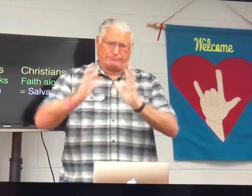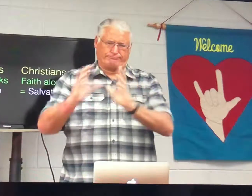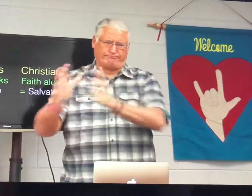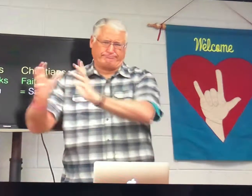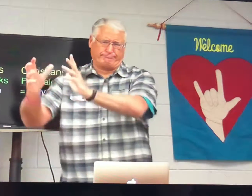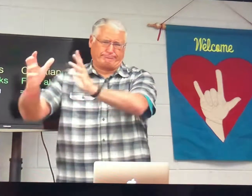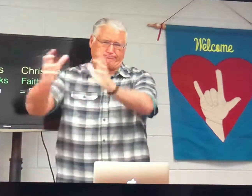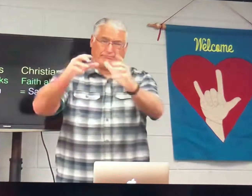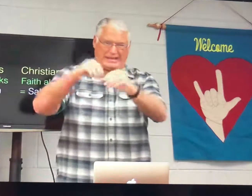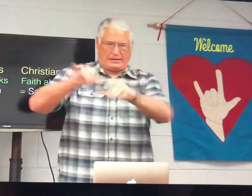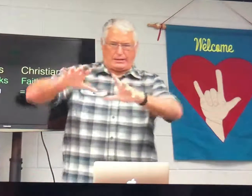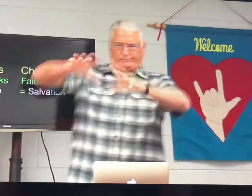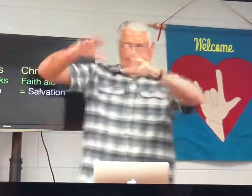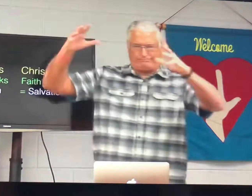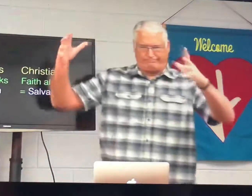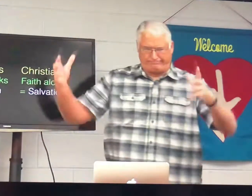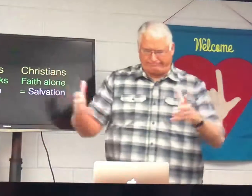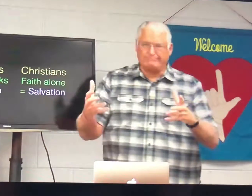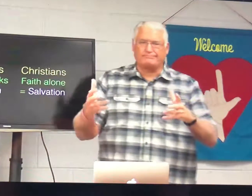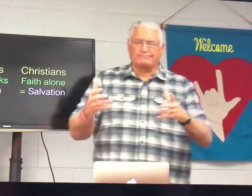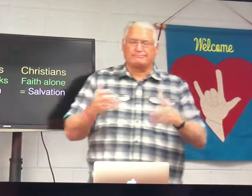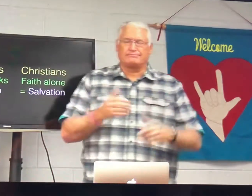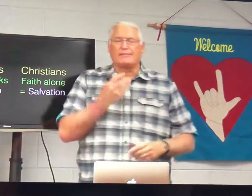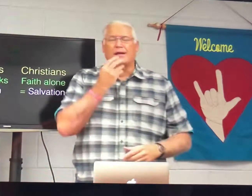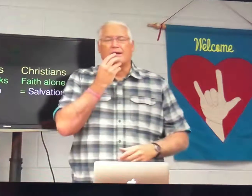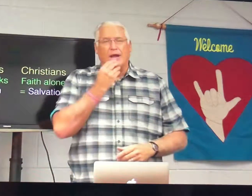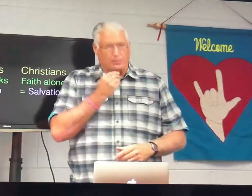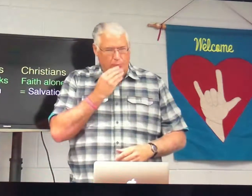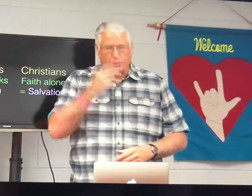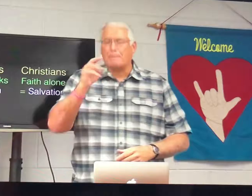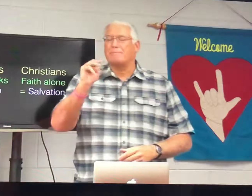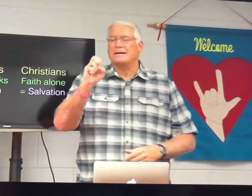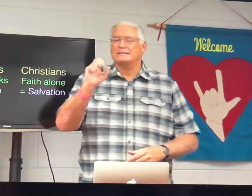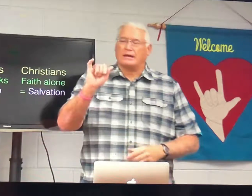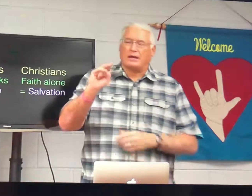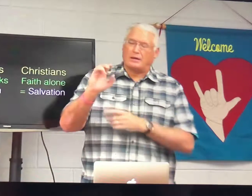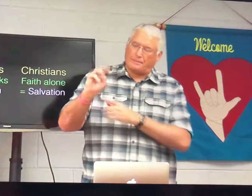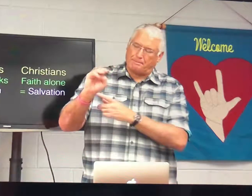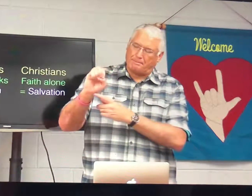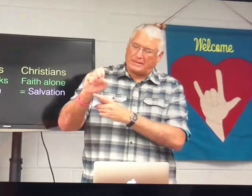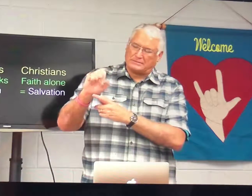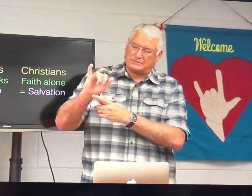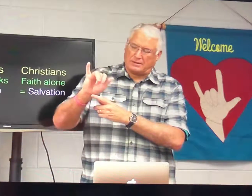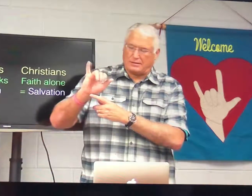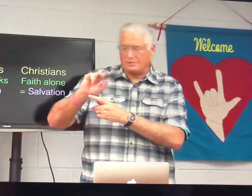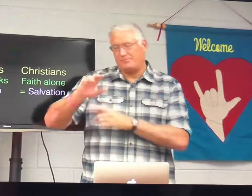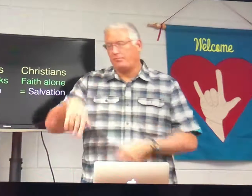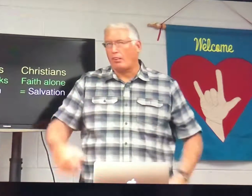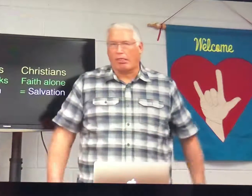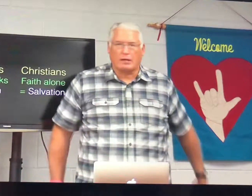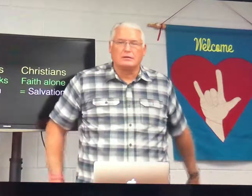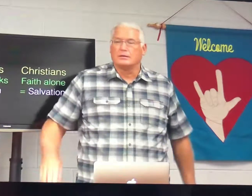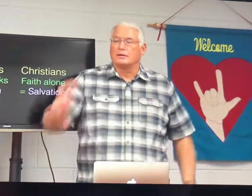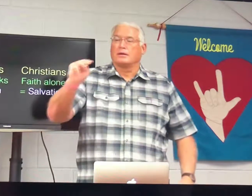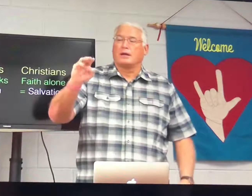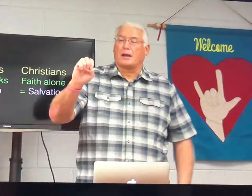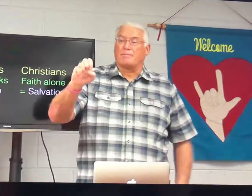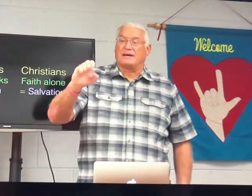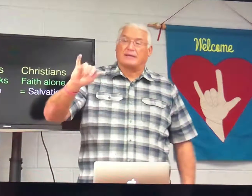and Mark Trumbo. Across the infield, third to first, Jace Peterson, Tim Beckham, Jonathan Scope, and Chris Davis. Caleb Joseph will be behind the